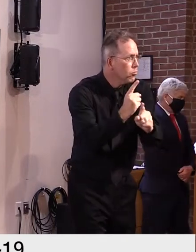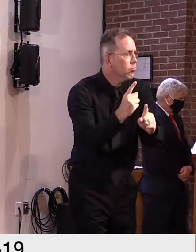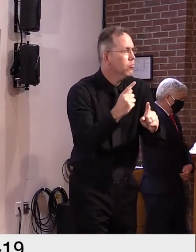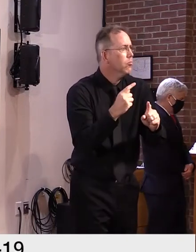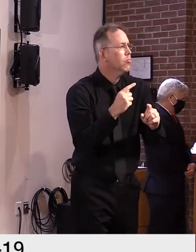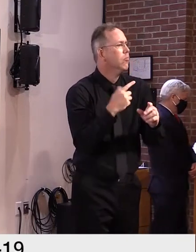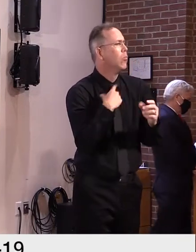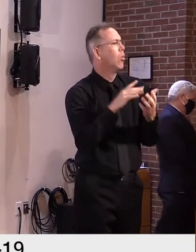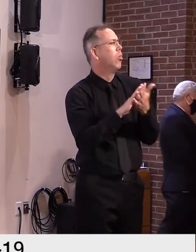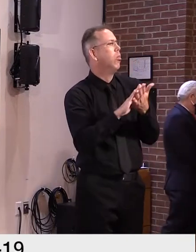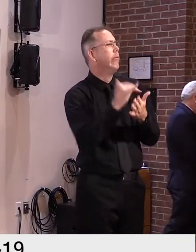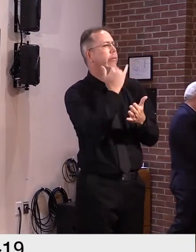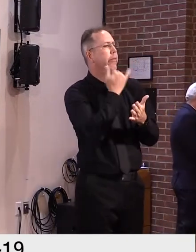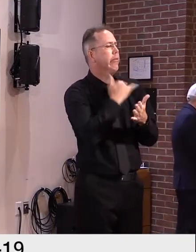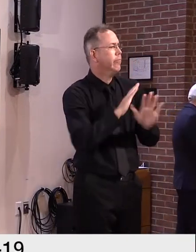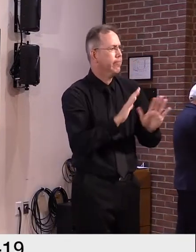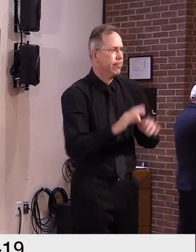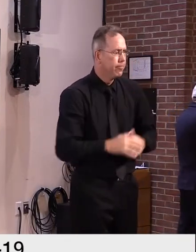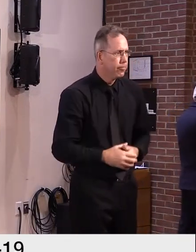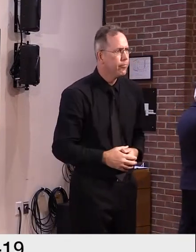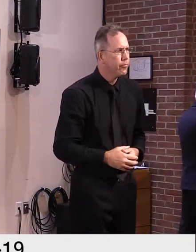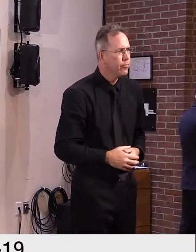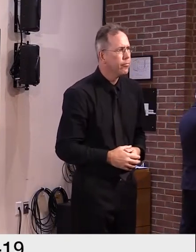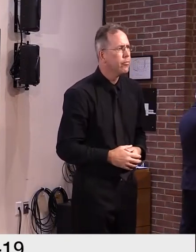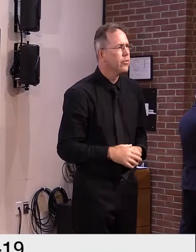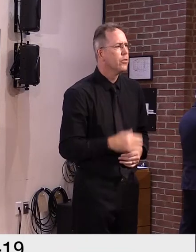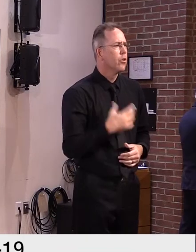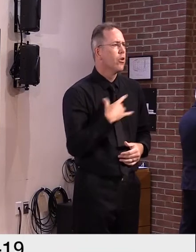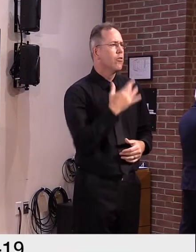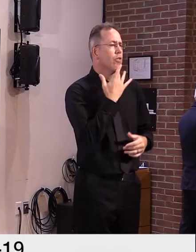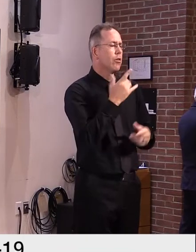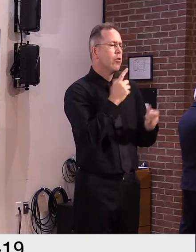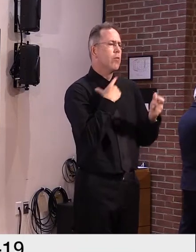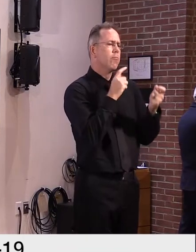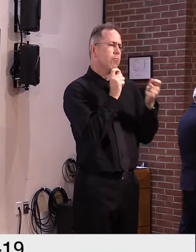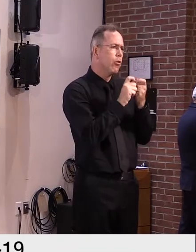of the antigen test as high as it might be.